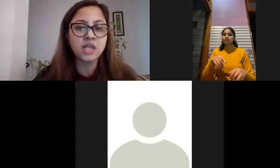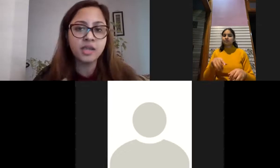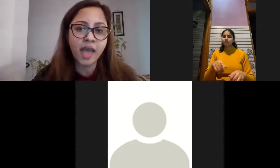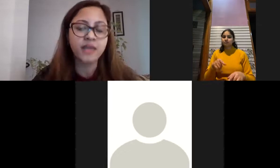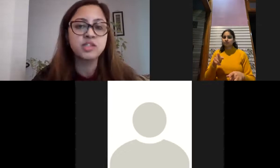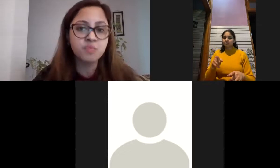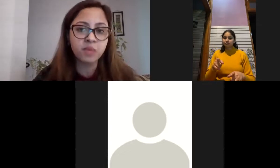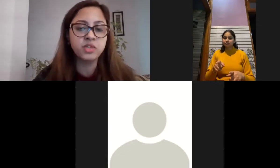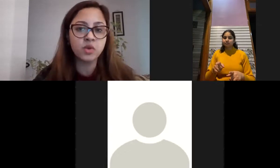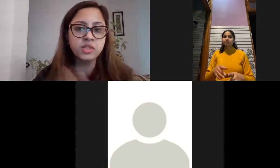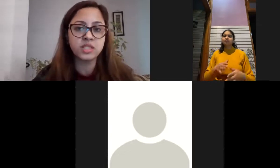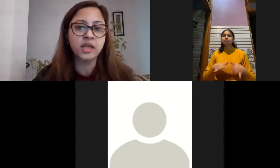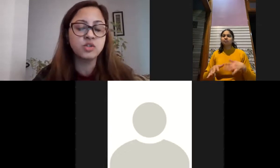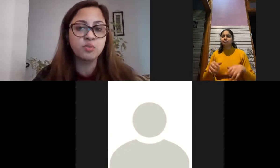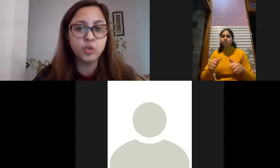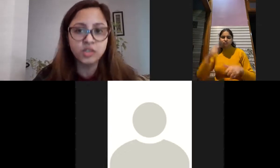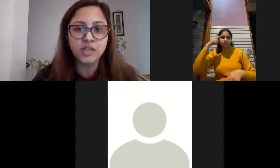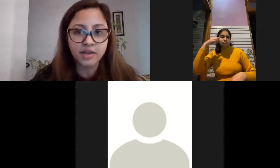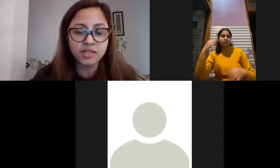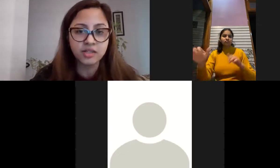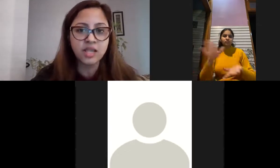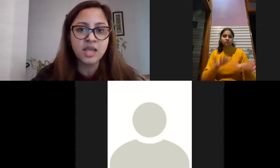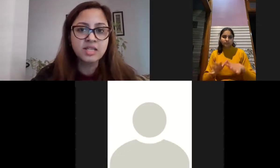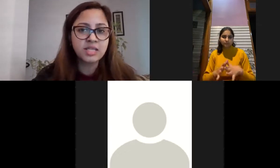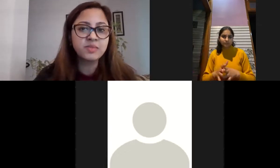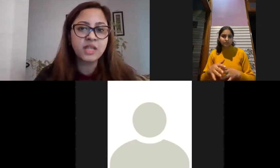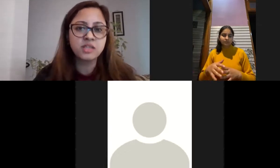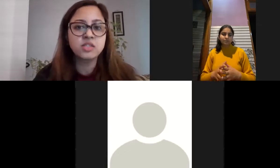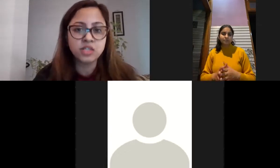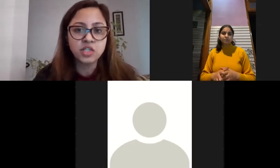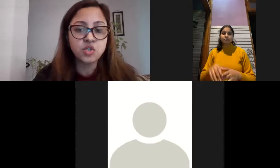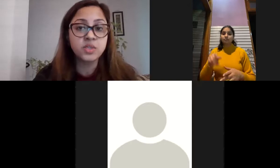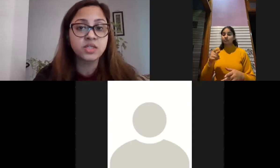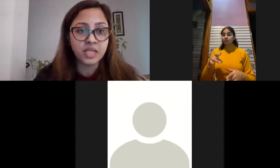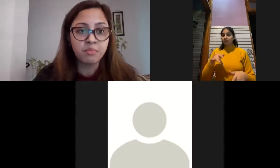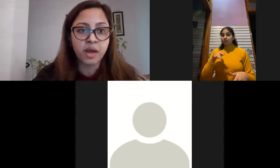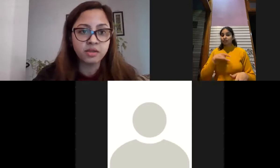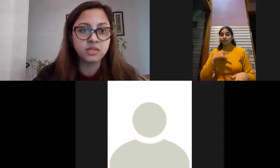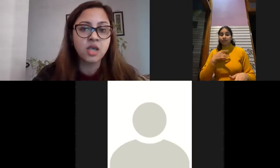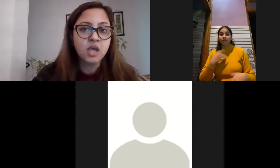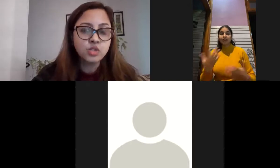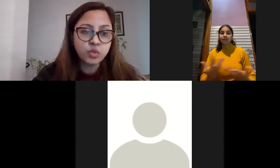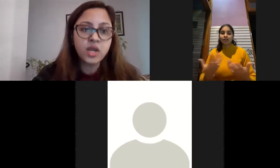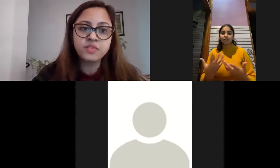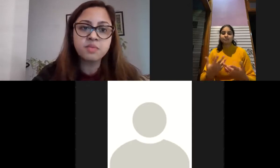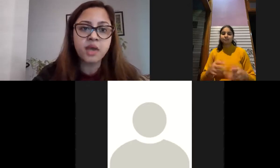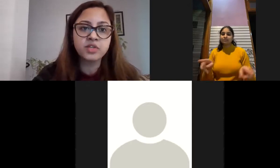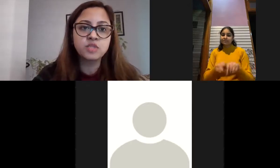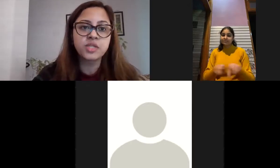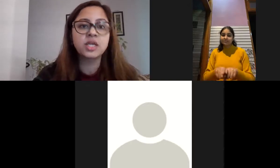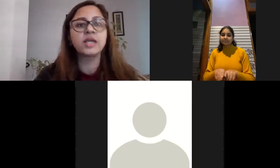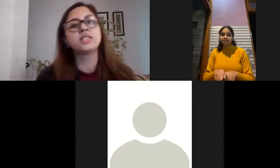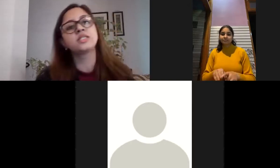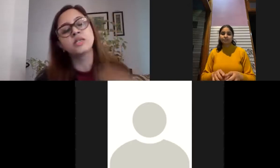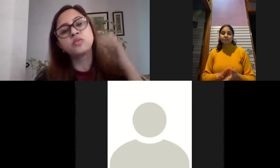the entire active memory on the side of both the narrators seems like it is tinged with the same bias. Soon after